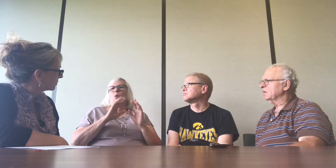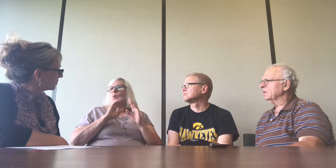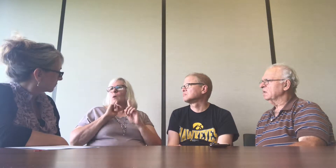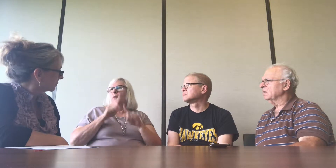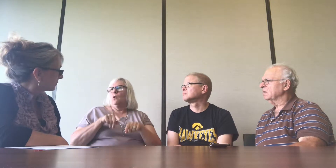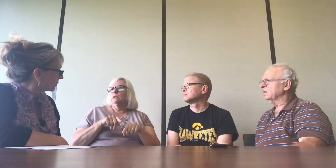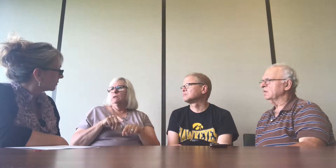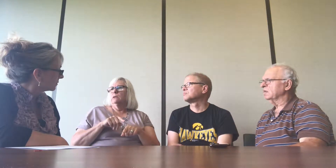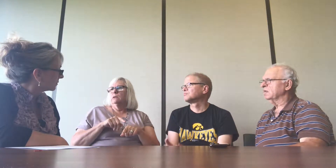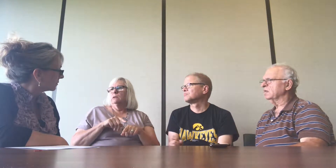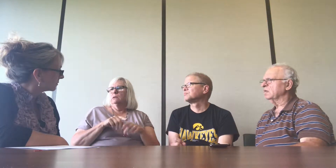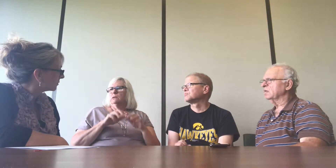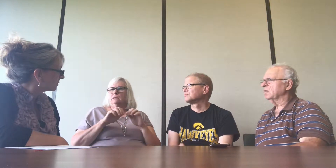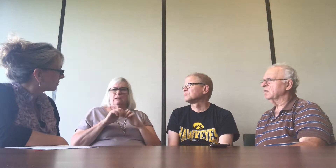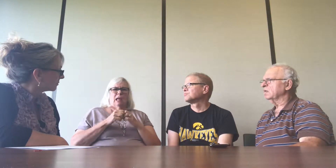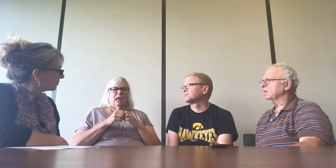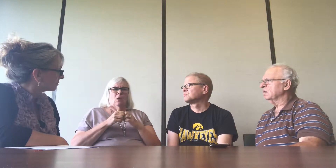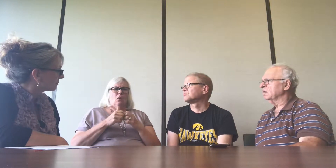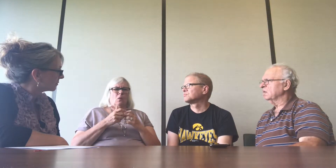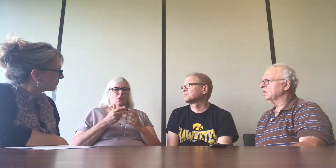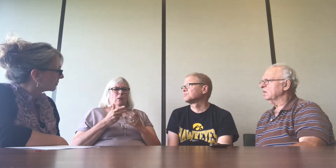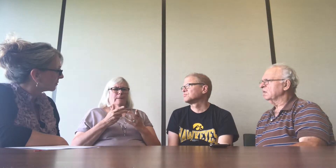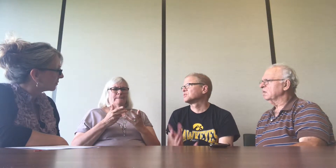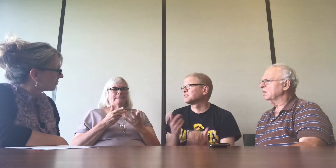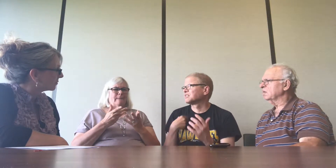feel safe to report.